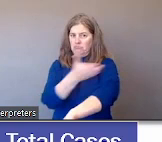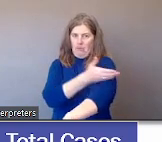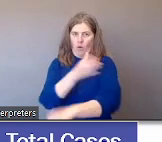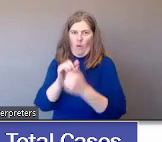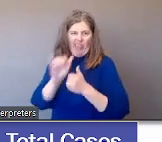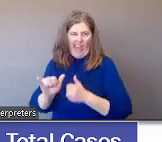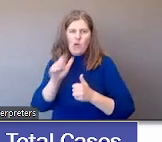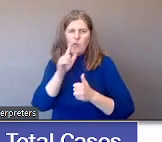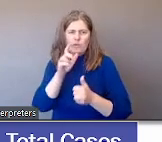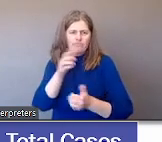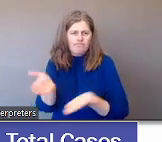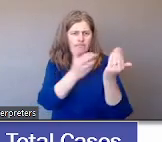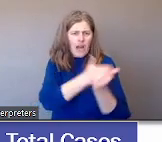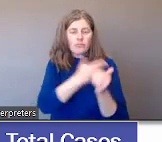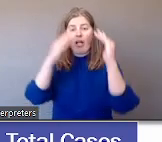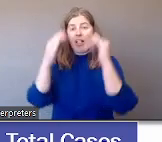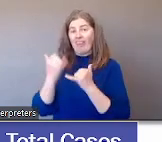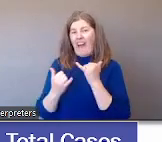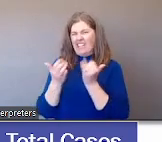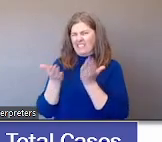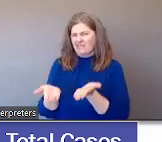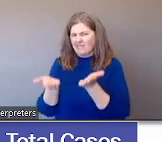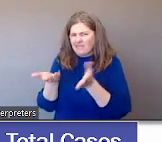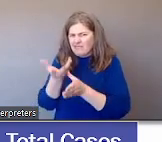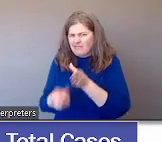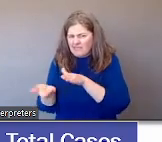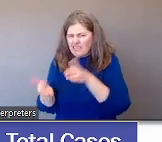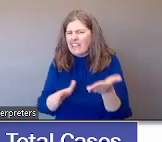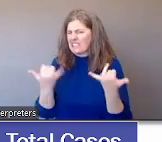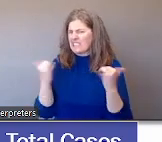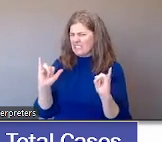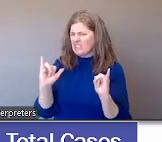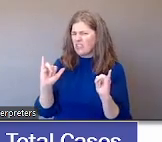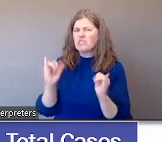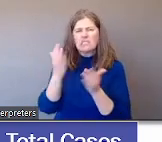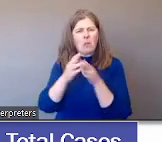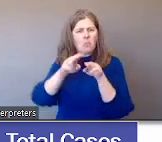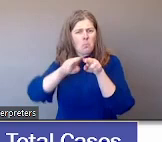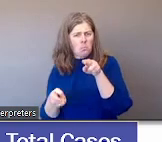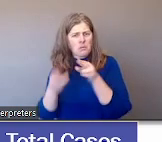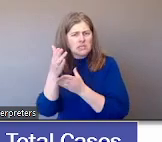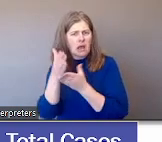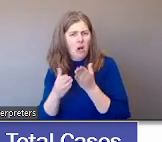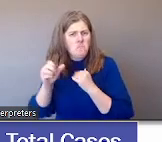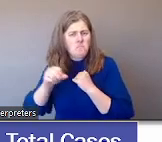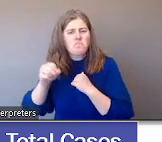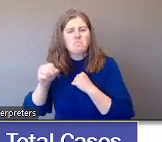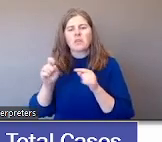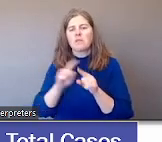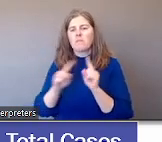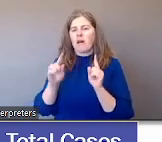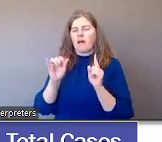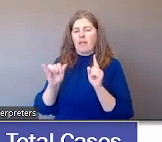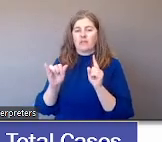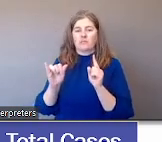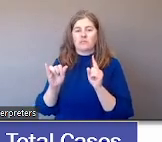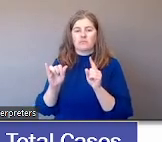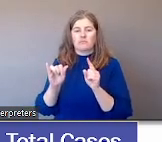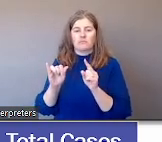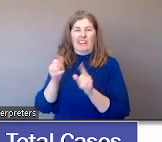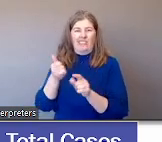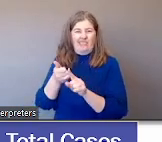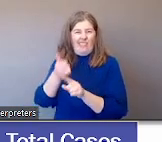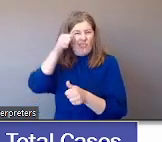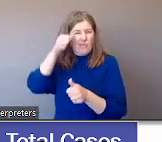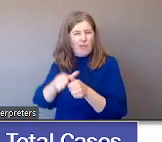then lastly on deaths, still seeing a fair number of deaths, a slight drop, but that's a 6-week lag to get all